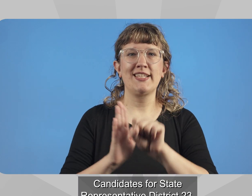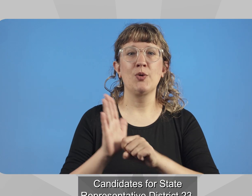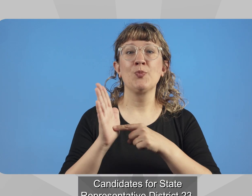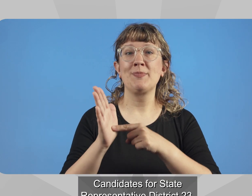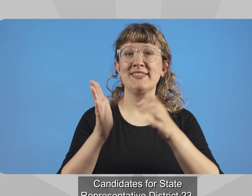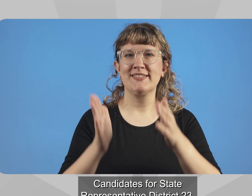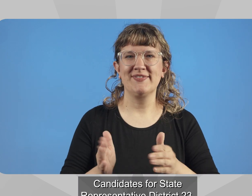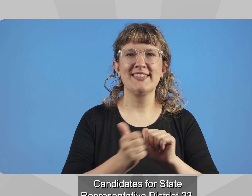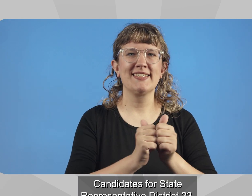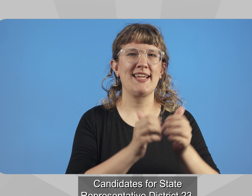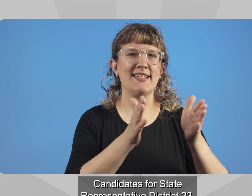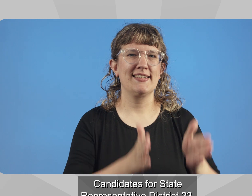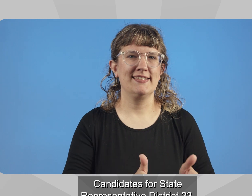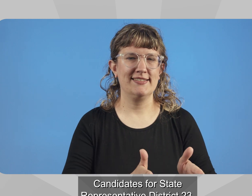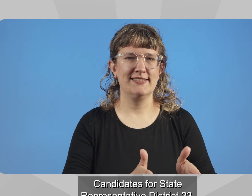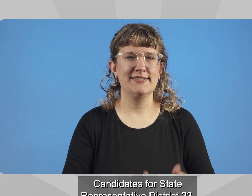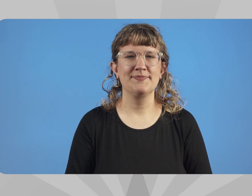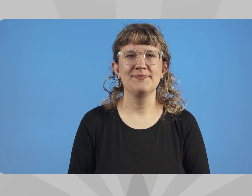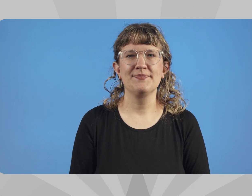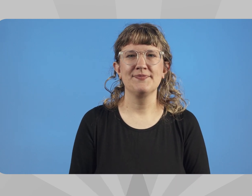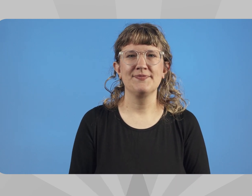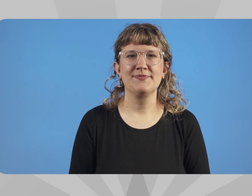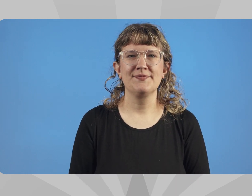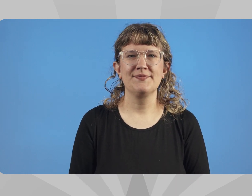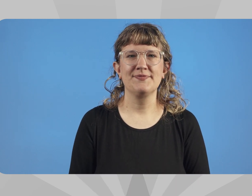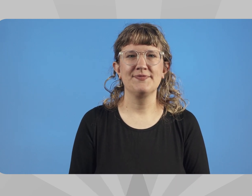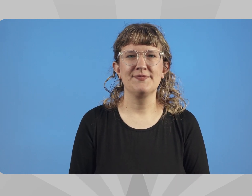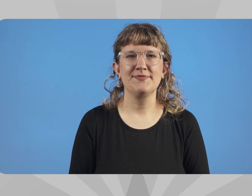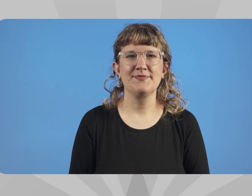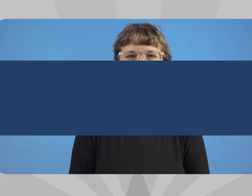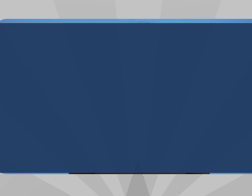Candidates for State Representative, District 23.